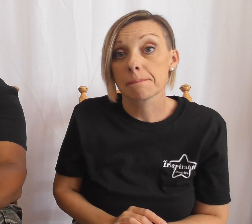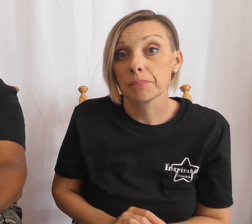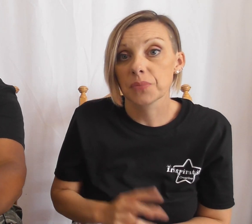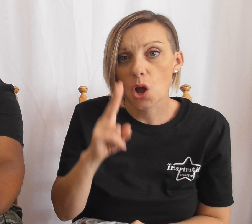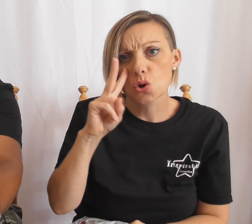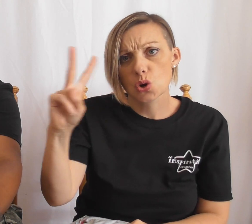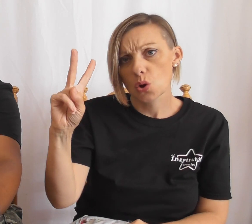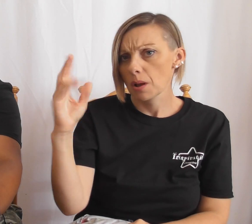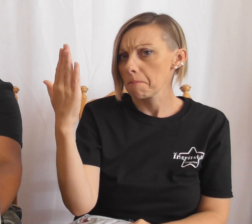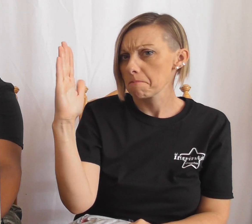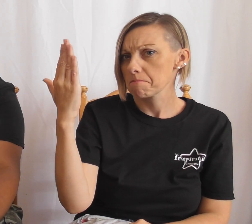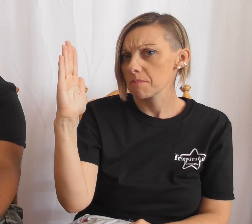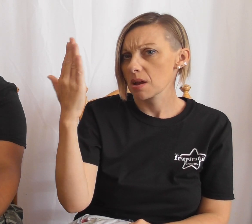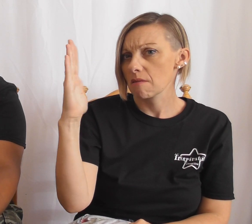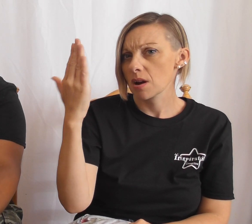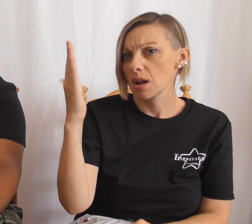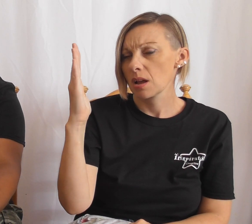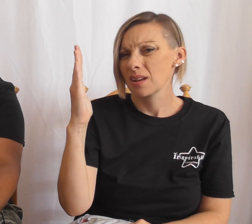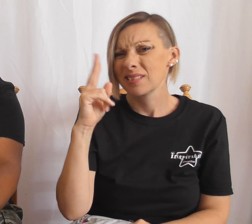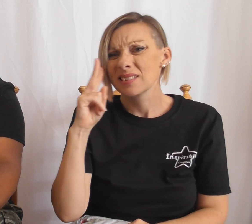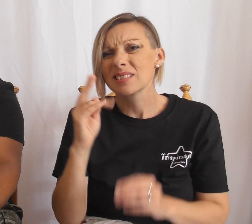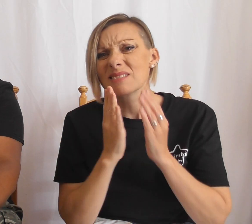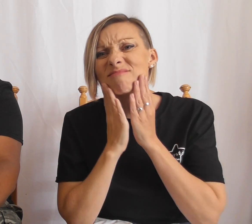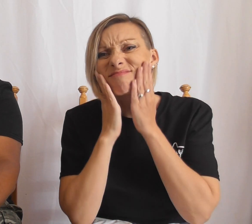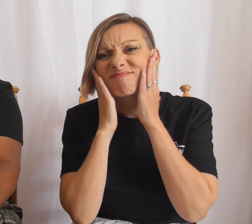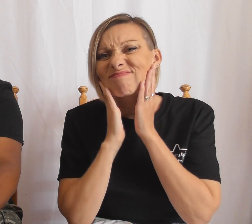He's looking in the mirror. He's unshaven.